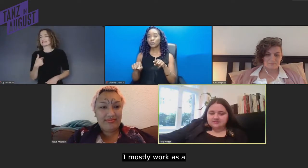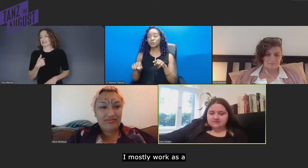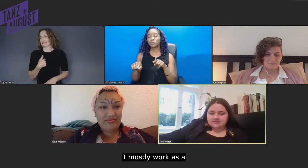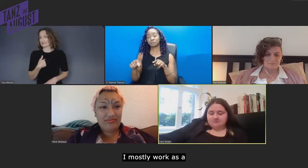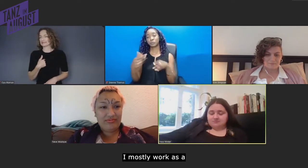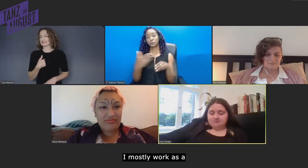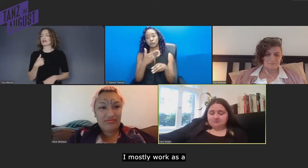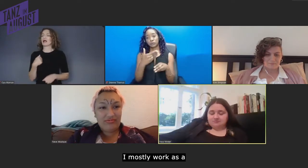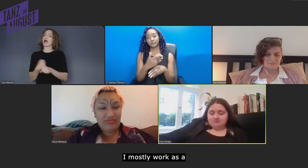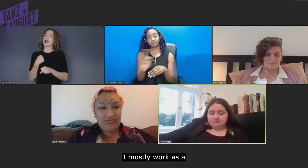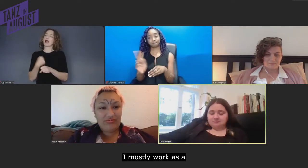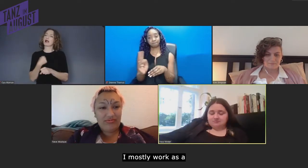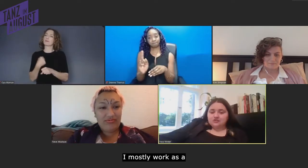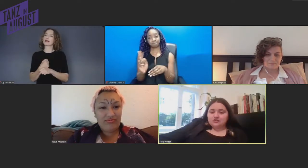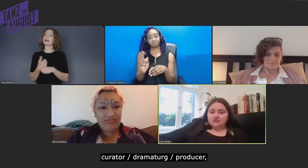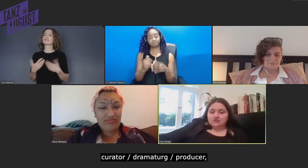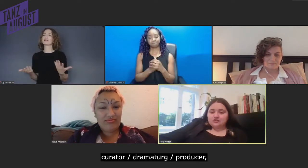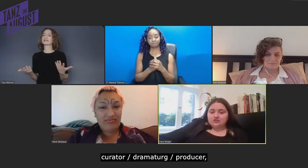a